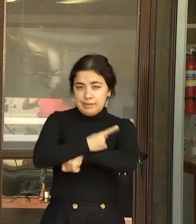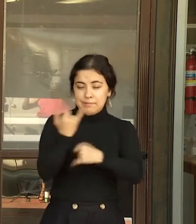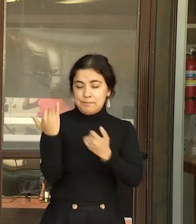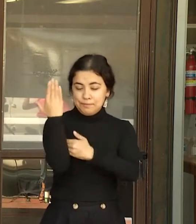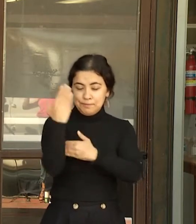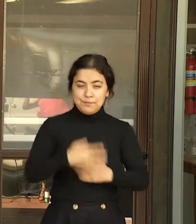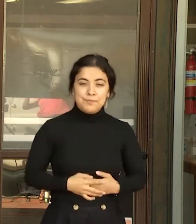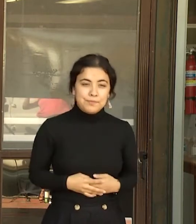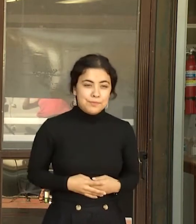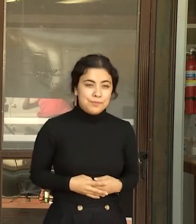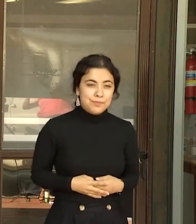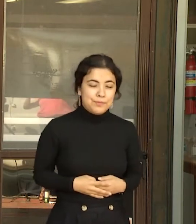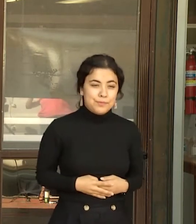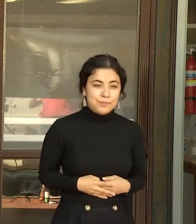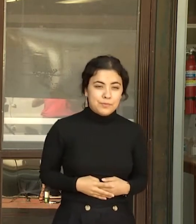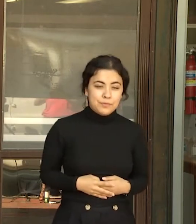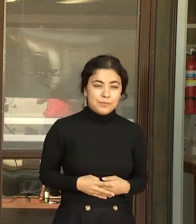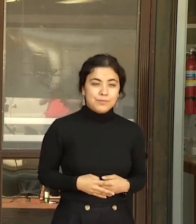morning.